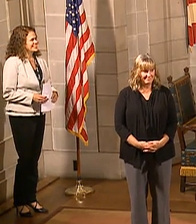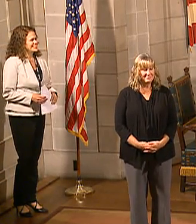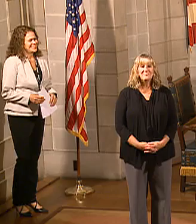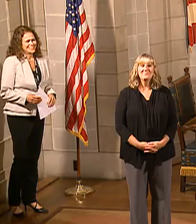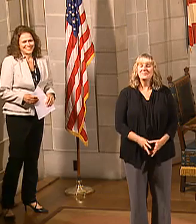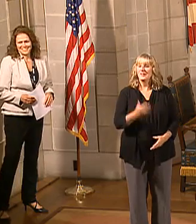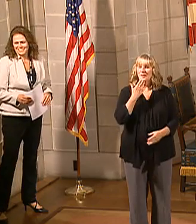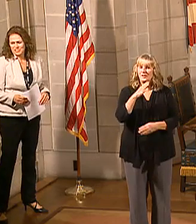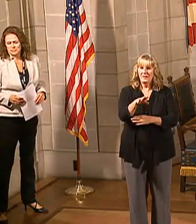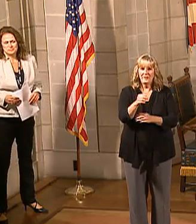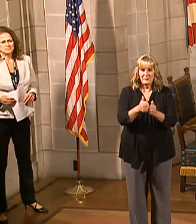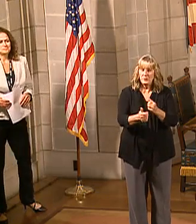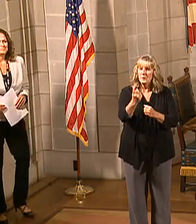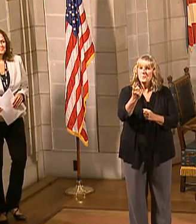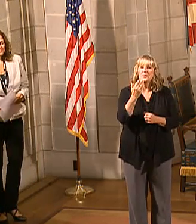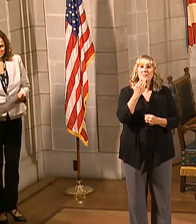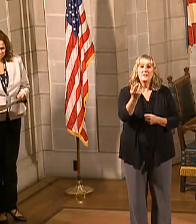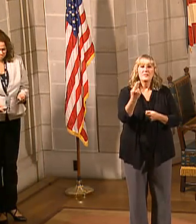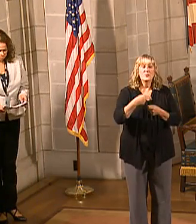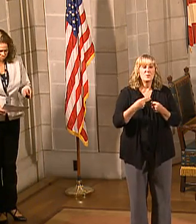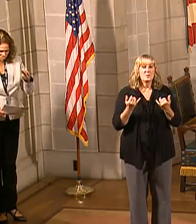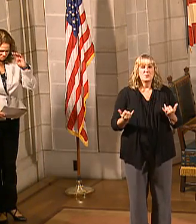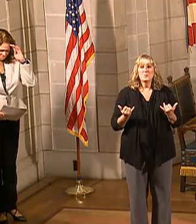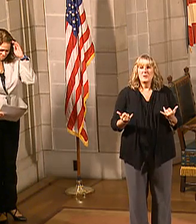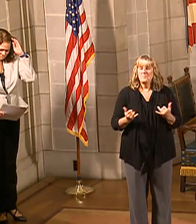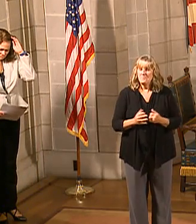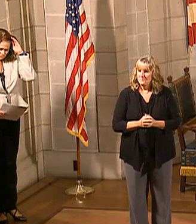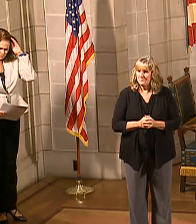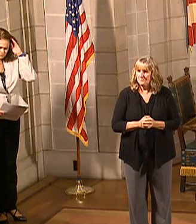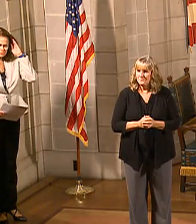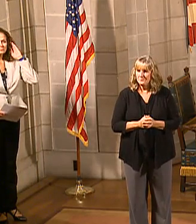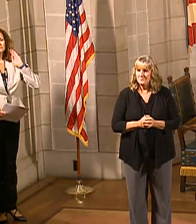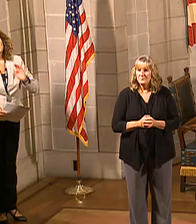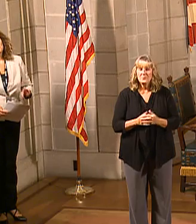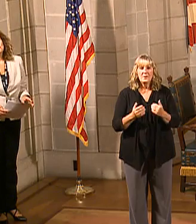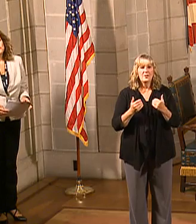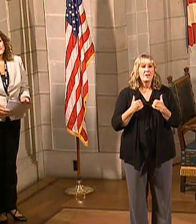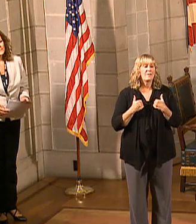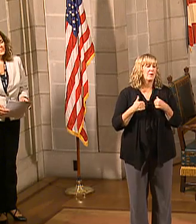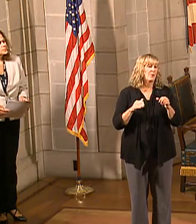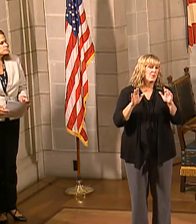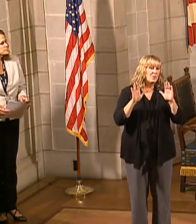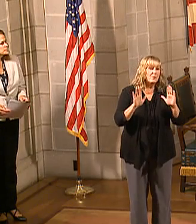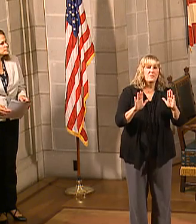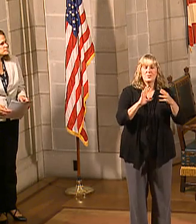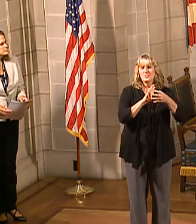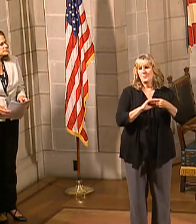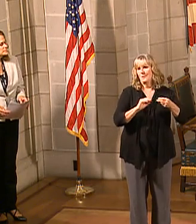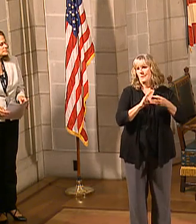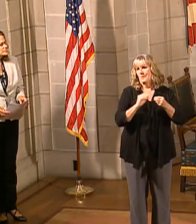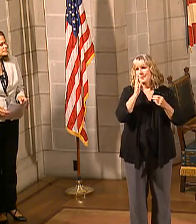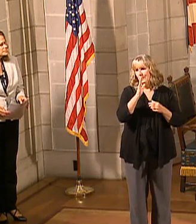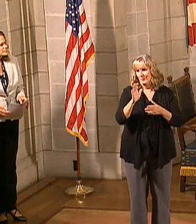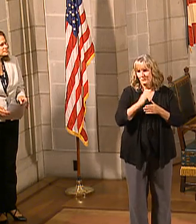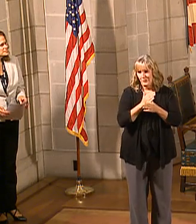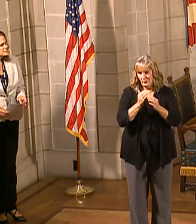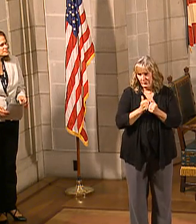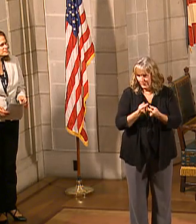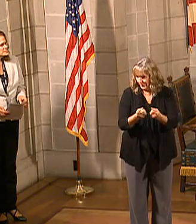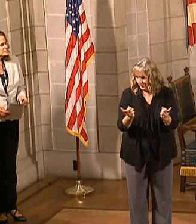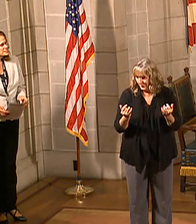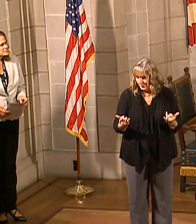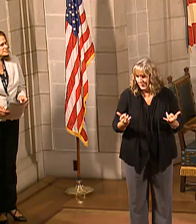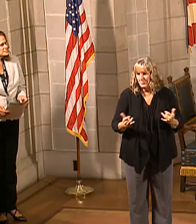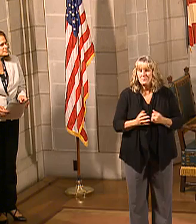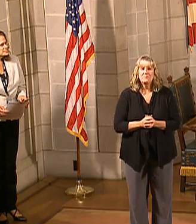All right. Well, good afternoon, everybody. Thank you for joining us here today. We have a great story that we're going to be talking about